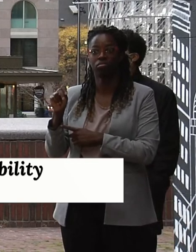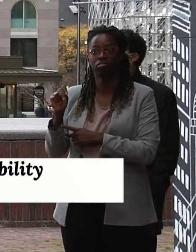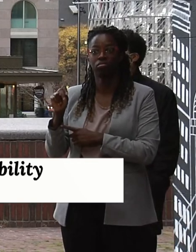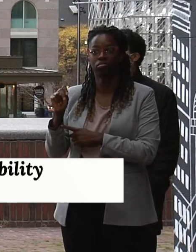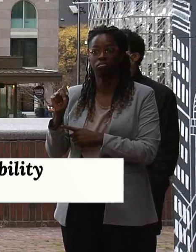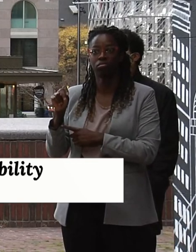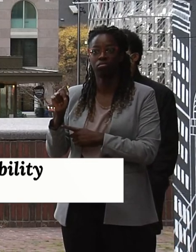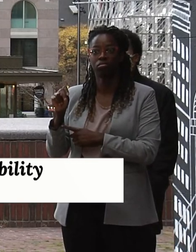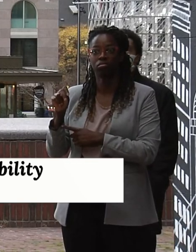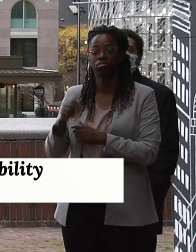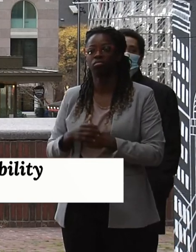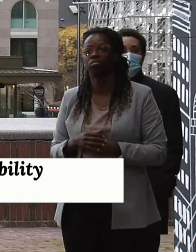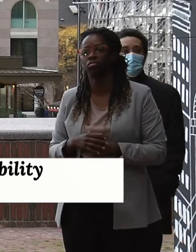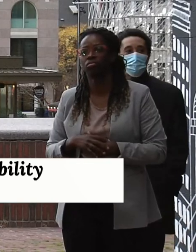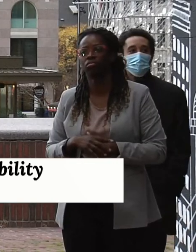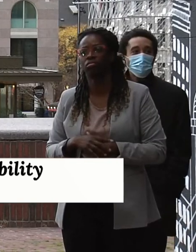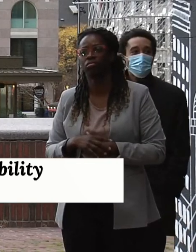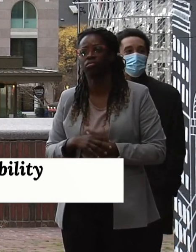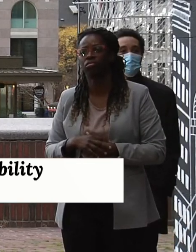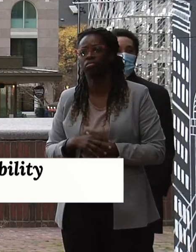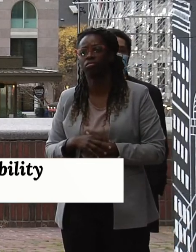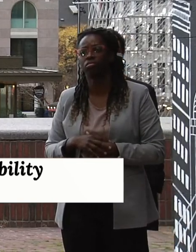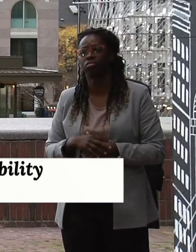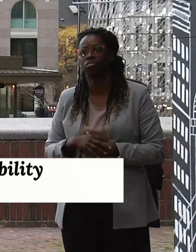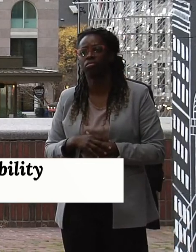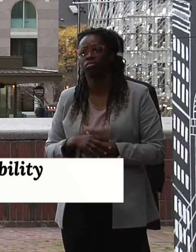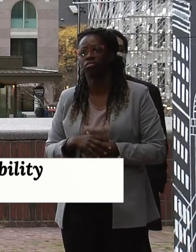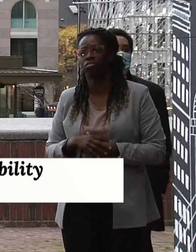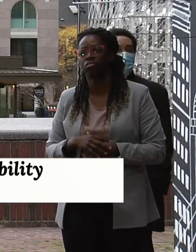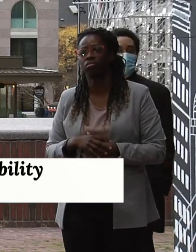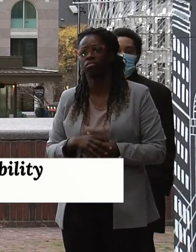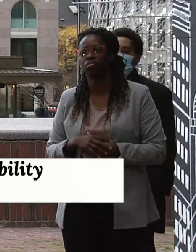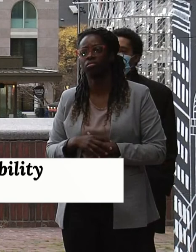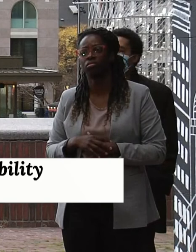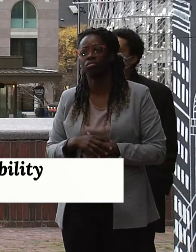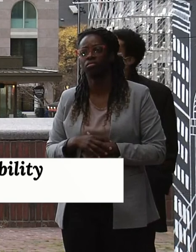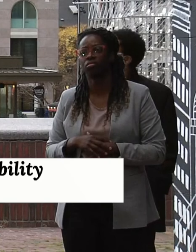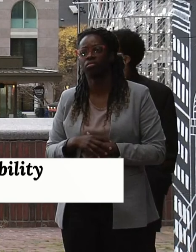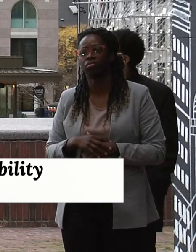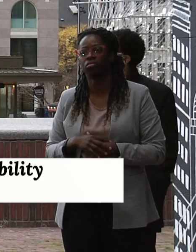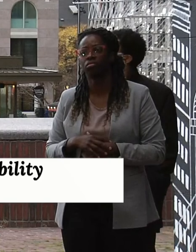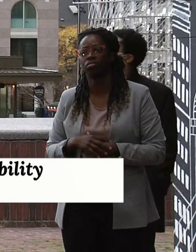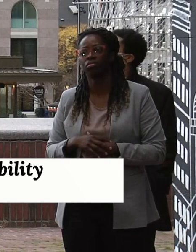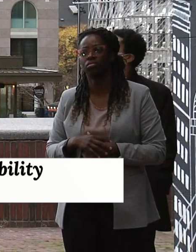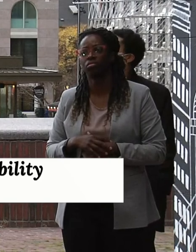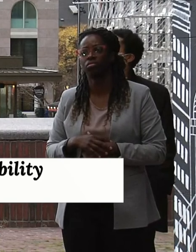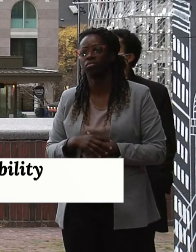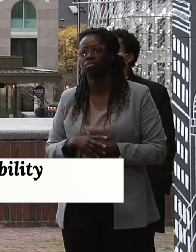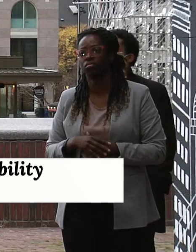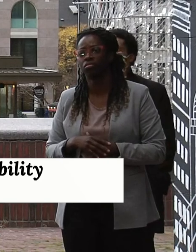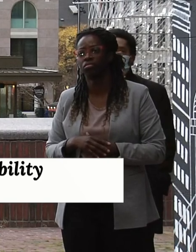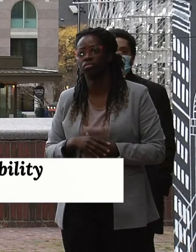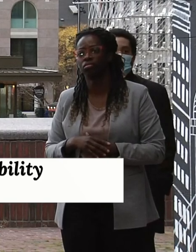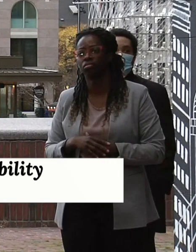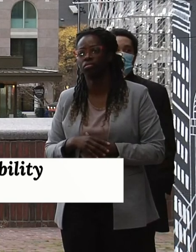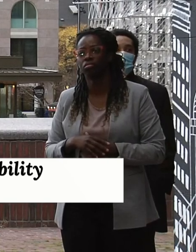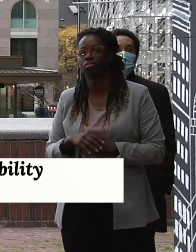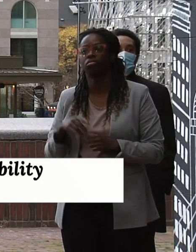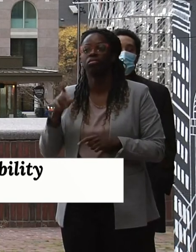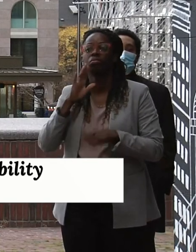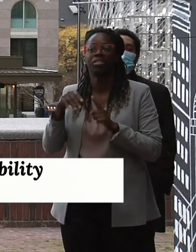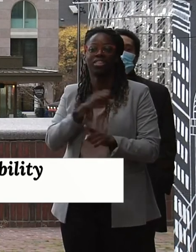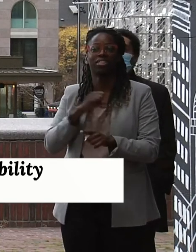so he'd appoint somebody for 90 days, and then there'd be a race for it. So again, I mean, I'm focused right now on we just spent 2 years in this